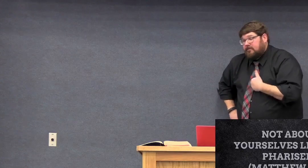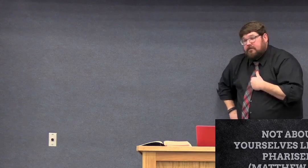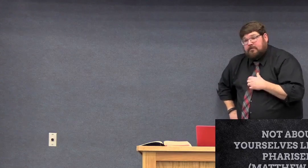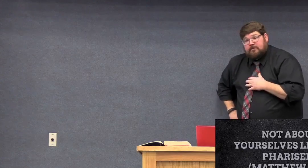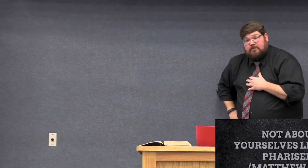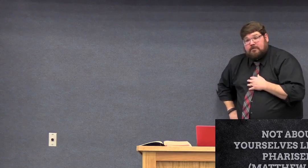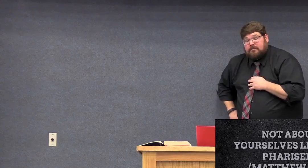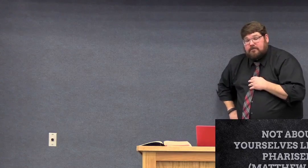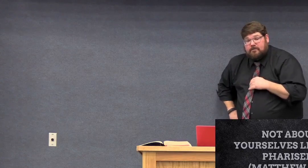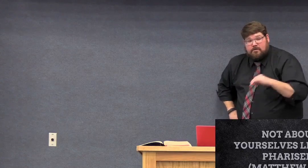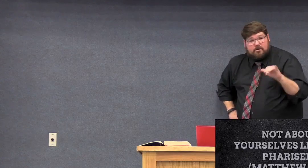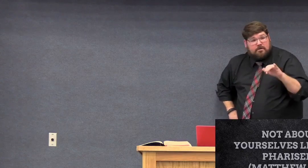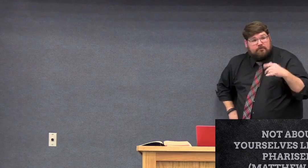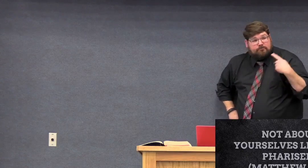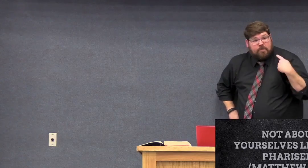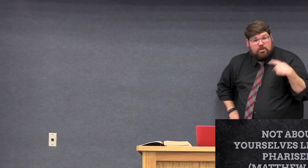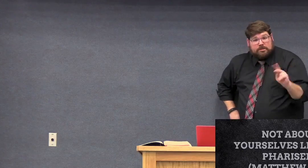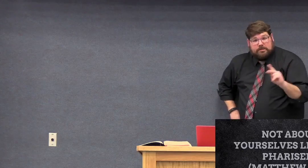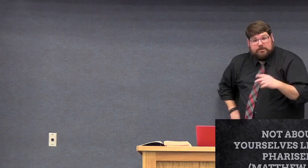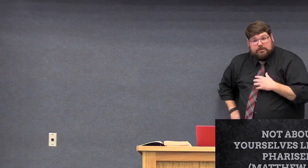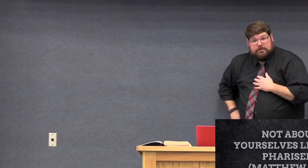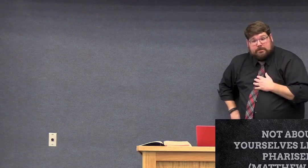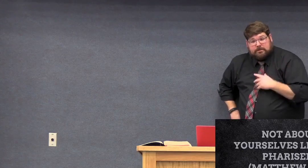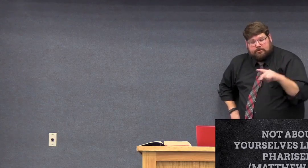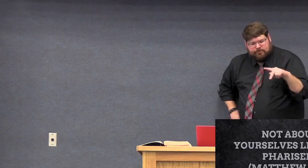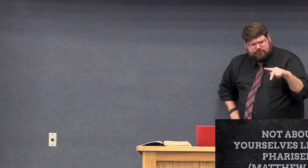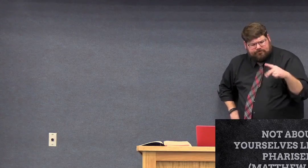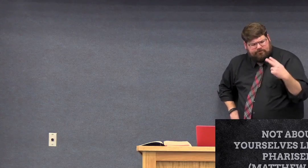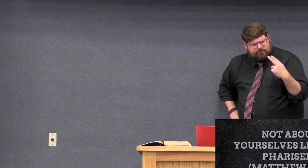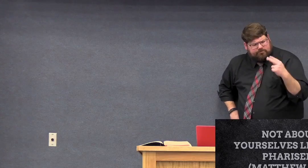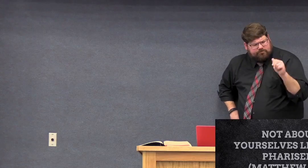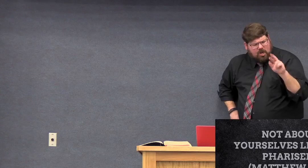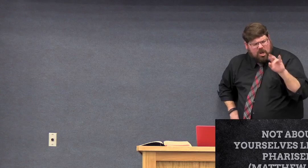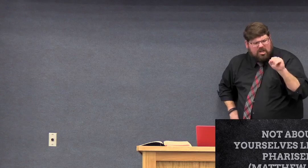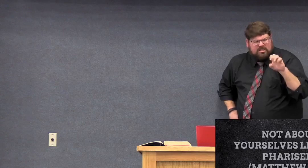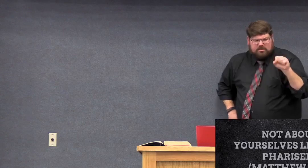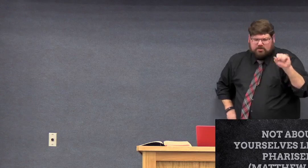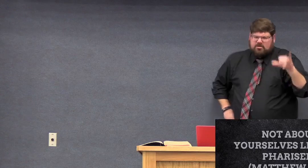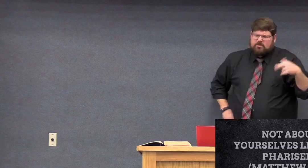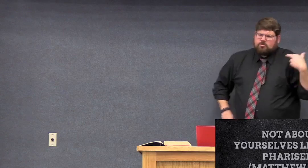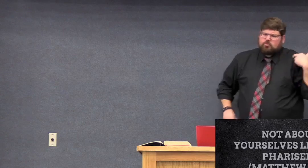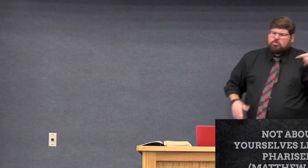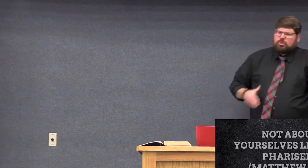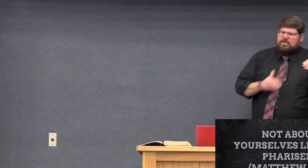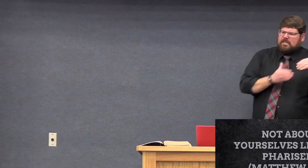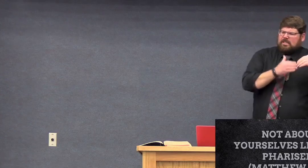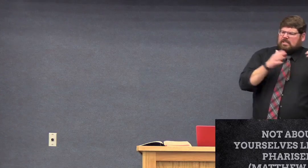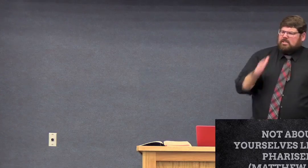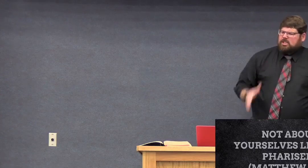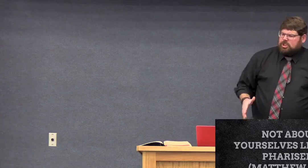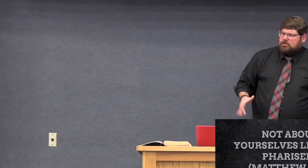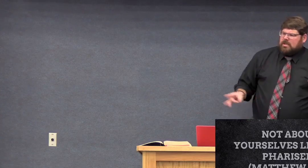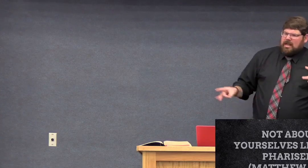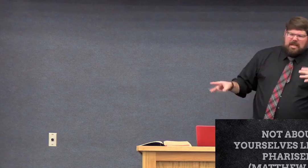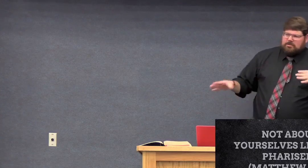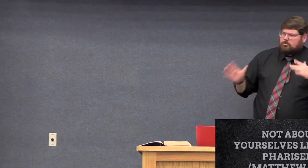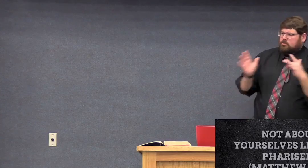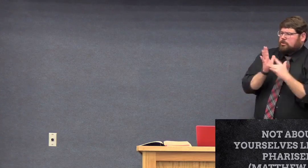And it's gone out not about yourselves, like the Pharisees. Now, why would I mention the Pharisees? Remember, they're a religious group that